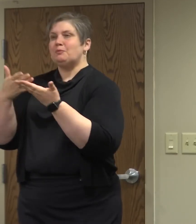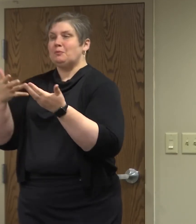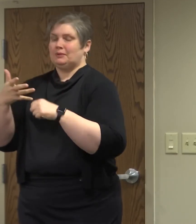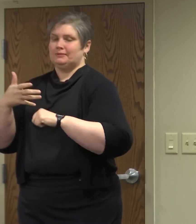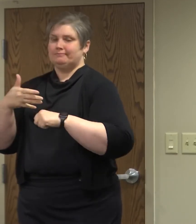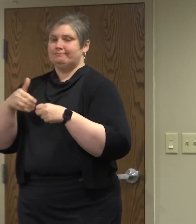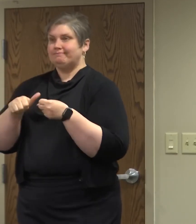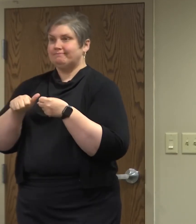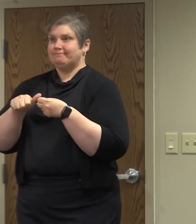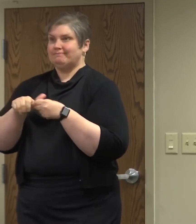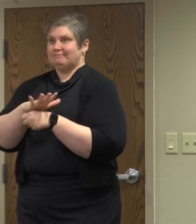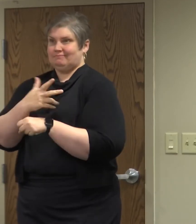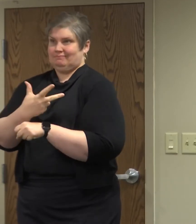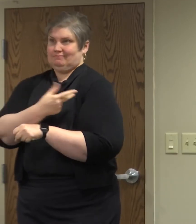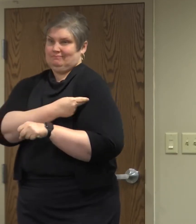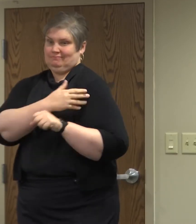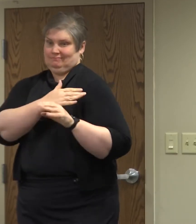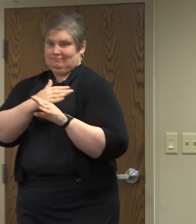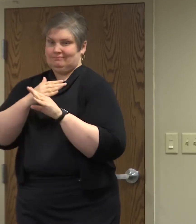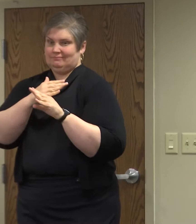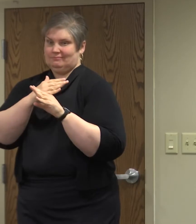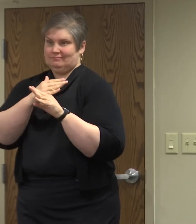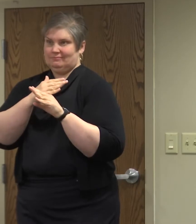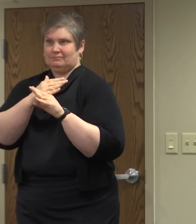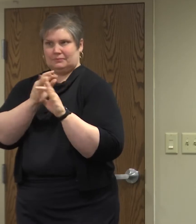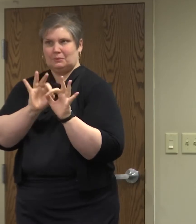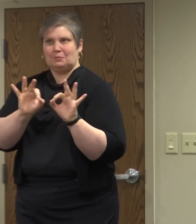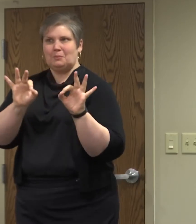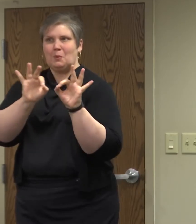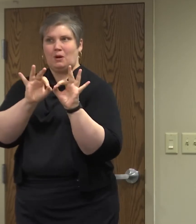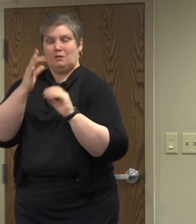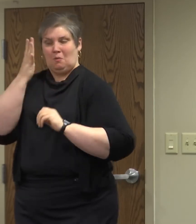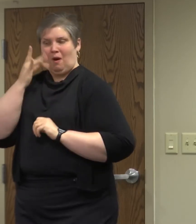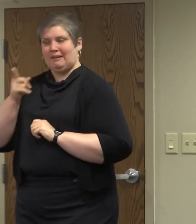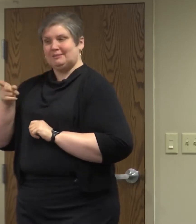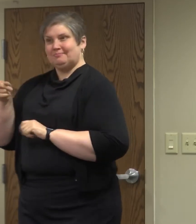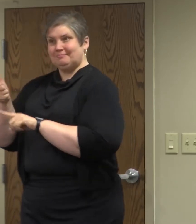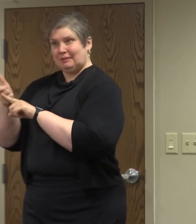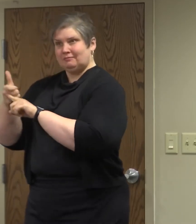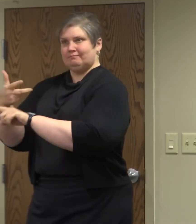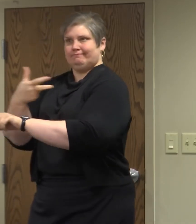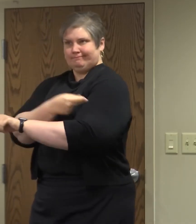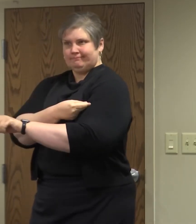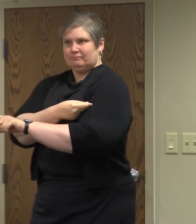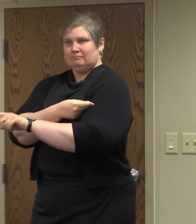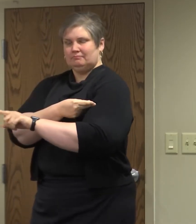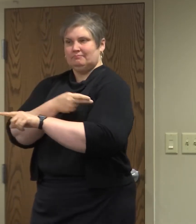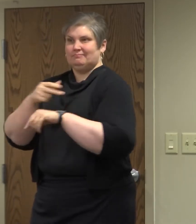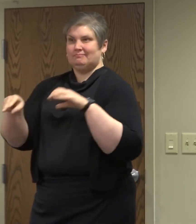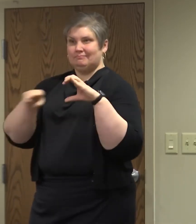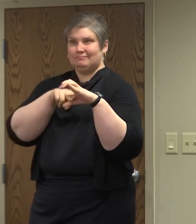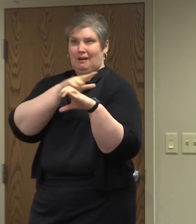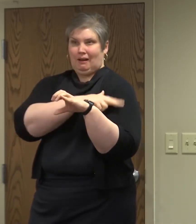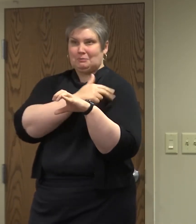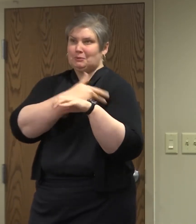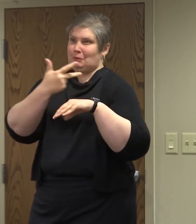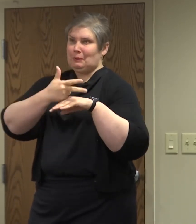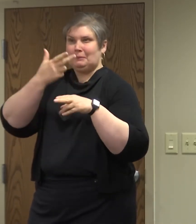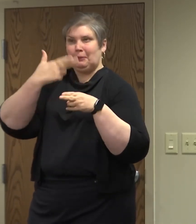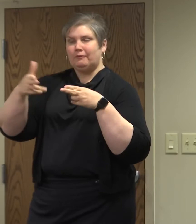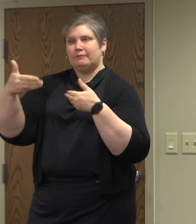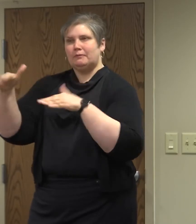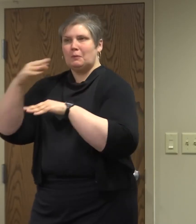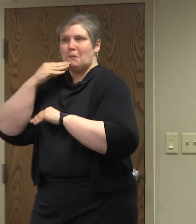County. It could have been very different had he not had the vaccine. We know that people who are being admitted to the